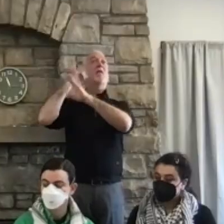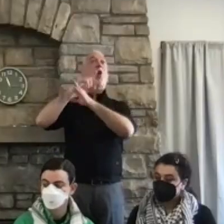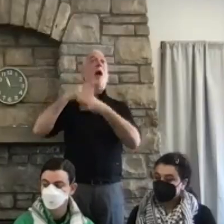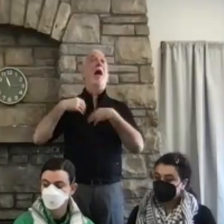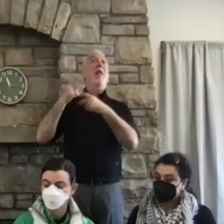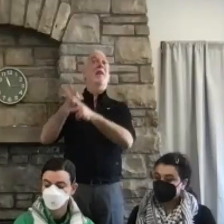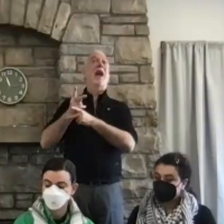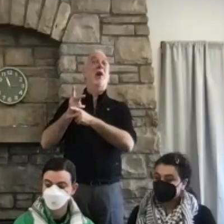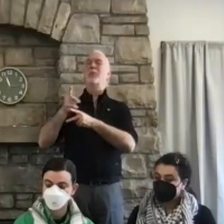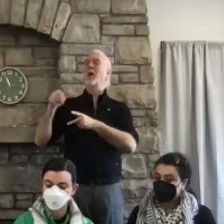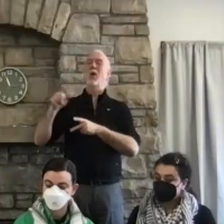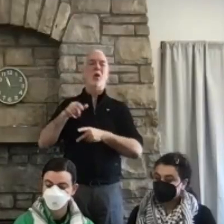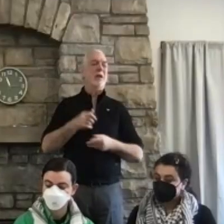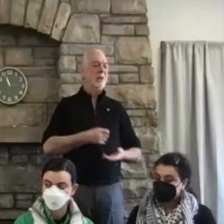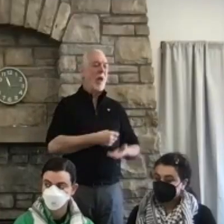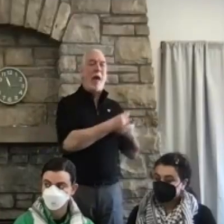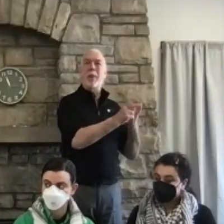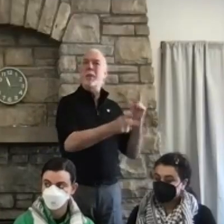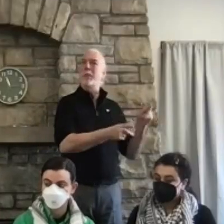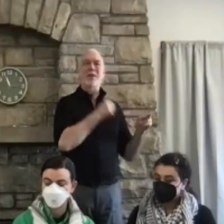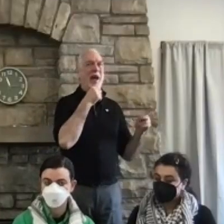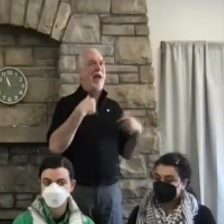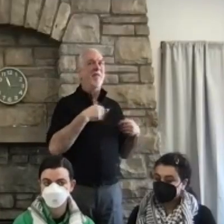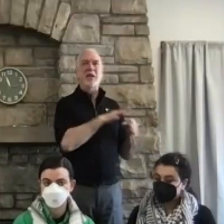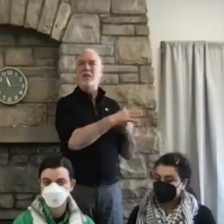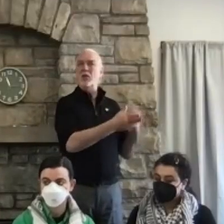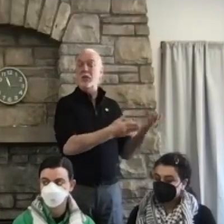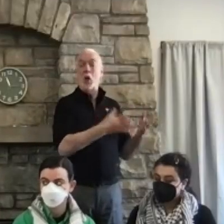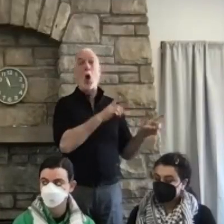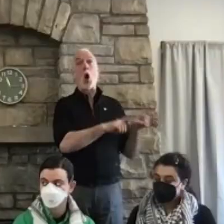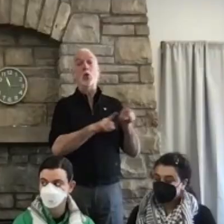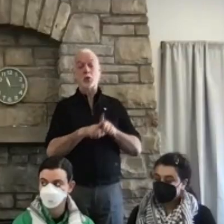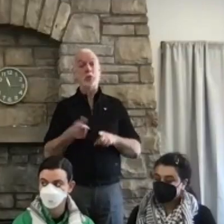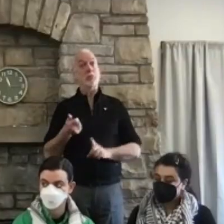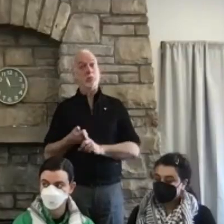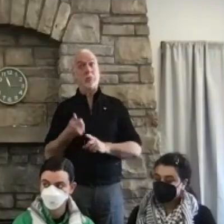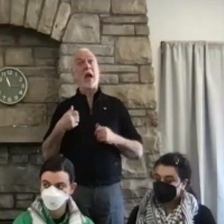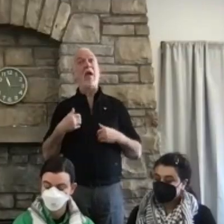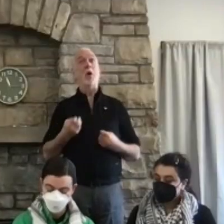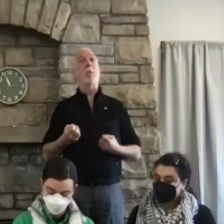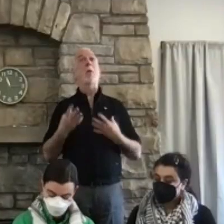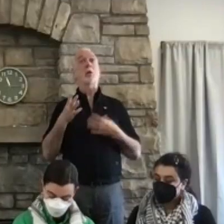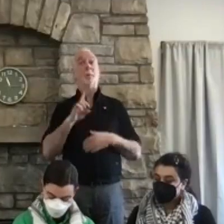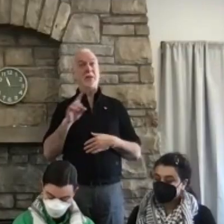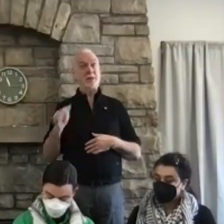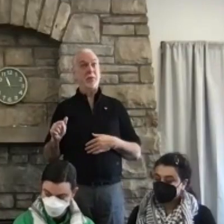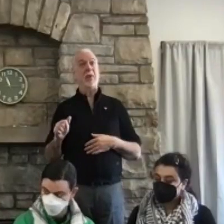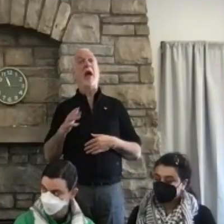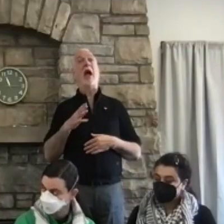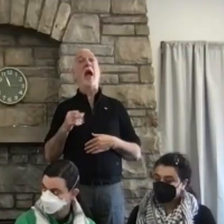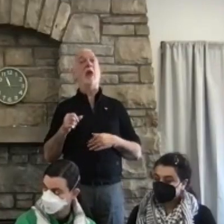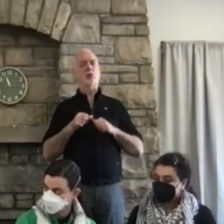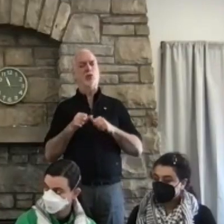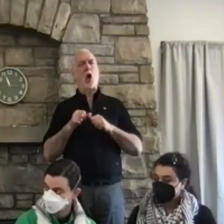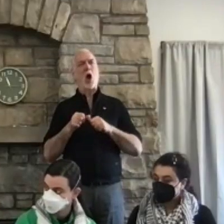populations, an issue they have also dealt with in seeking care as a person with multiple disabilities and chronic conditions. Thank you